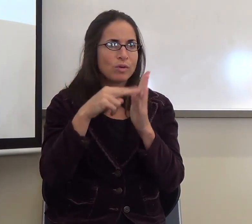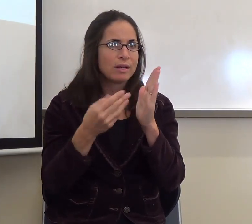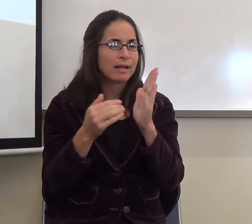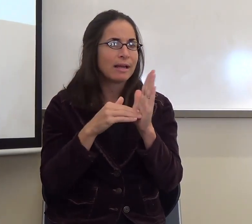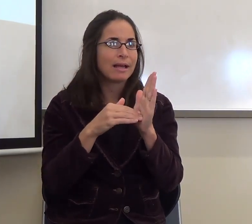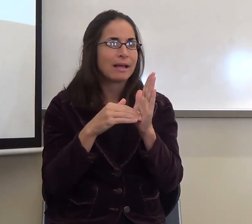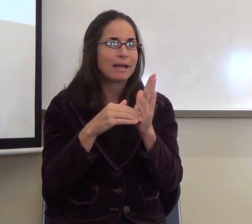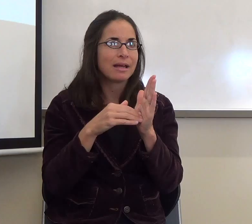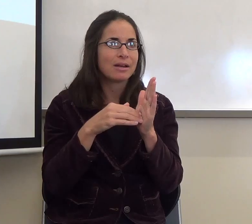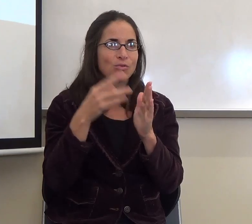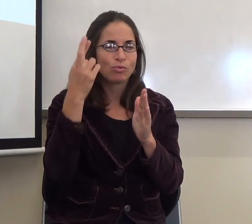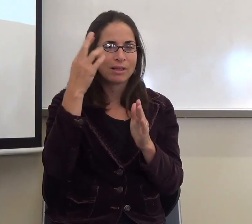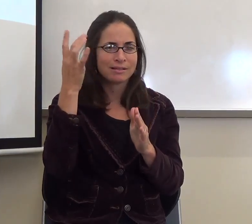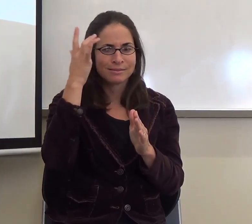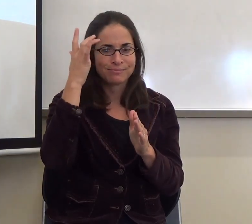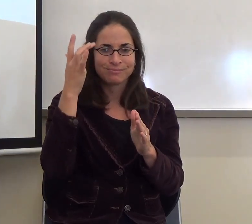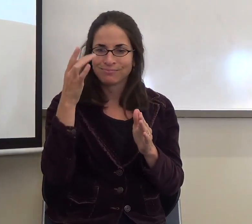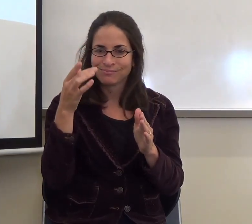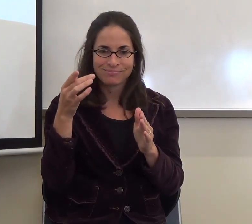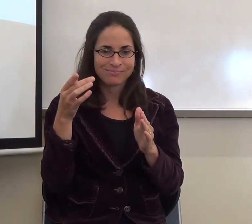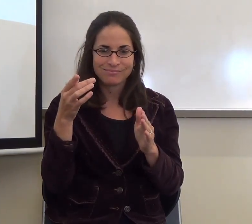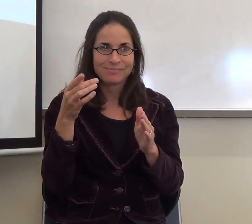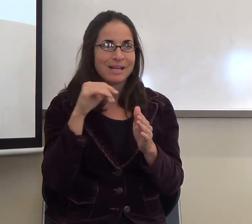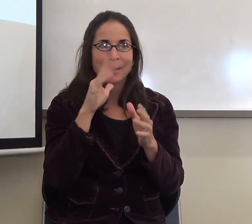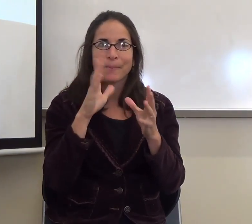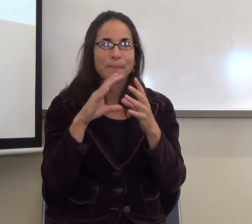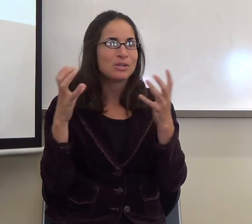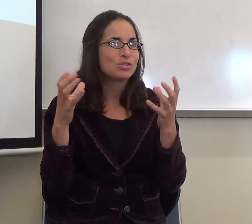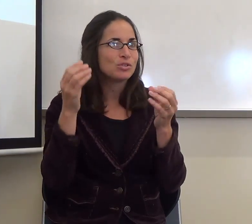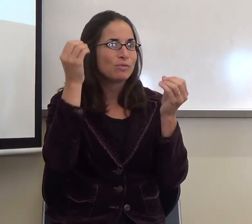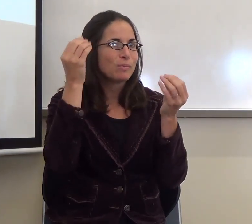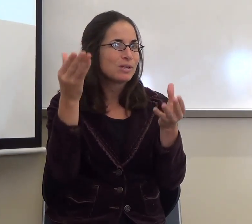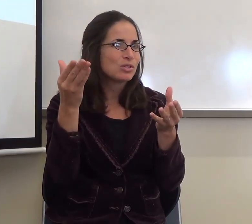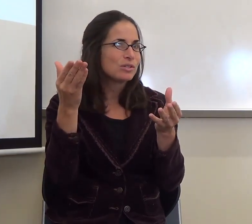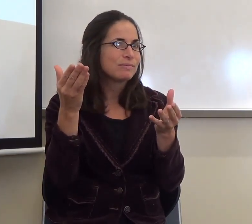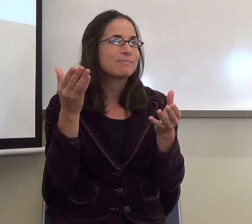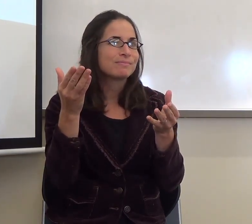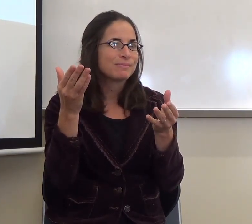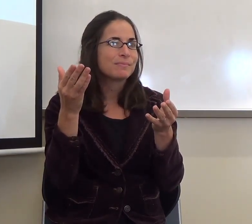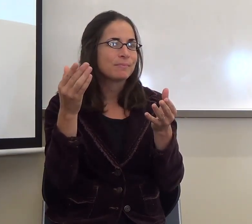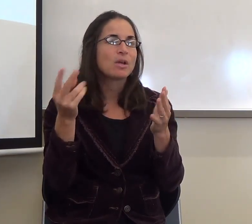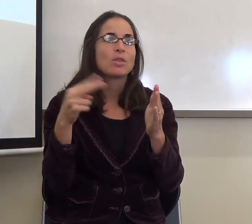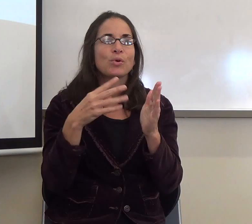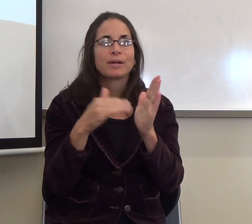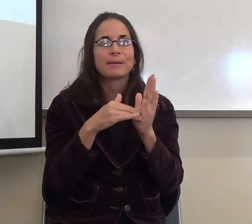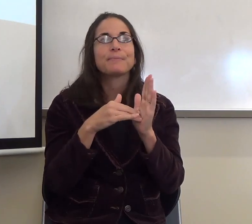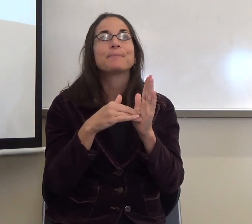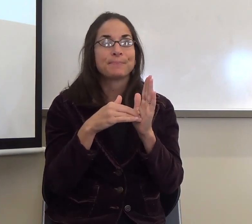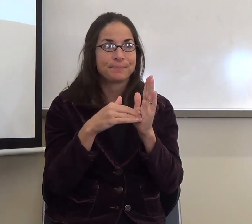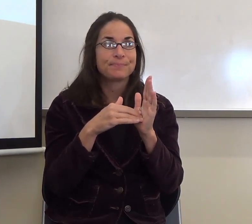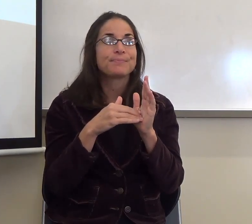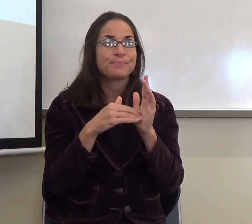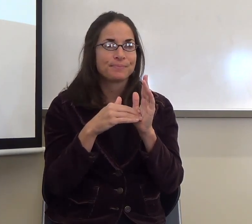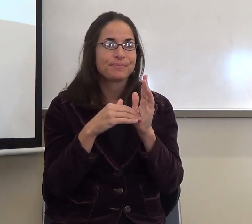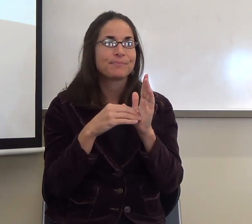not telling me a whole lot, okay? Then you need to go back and say, maybe